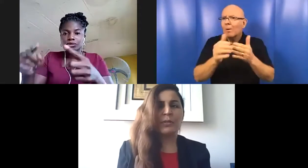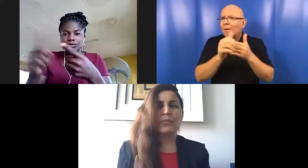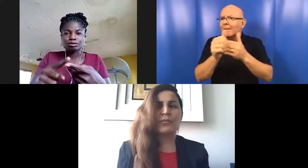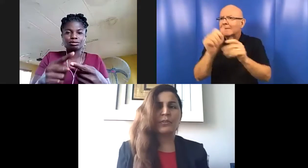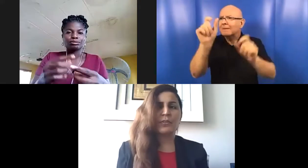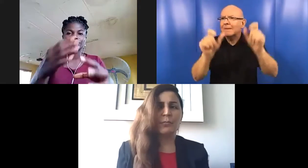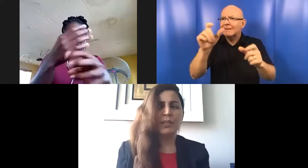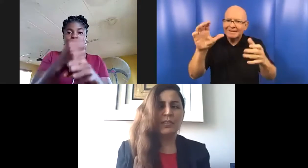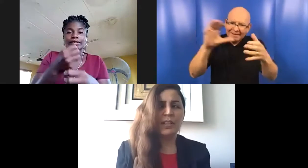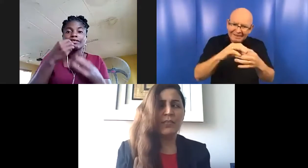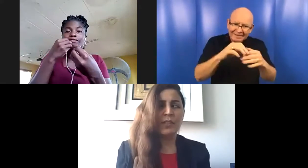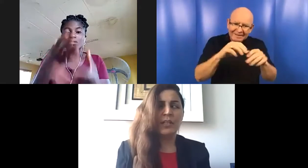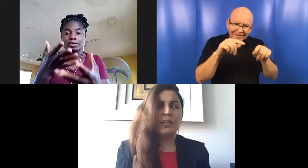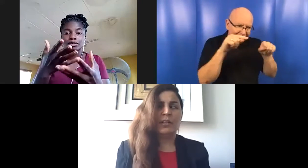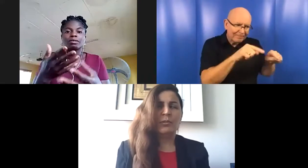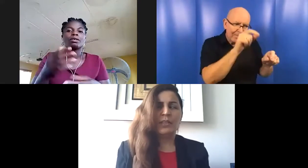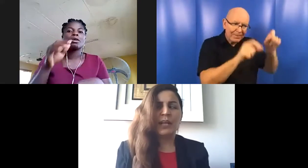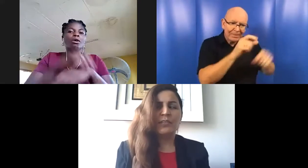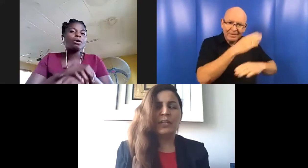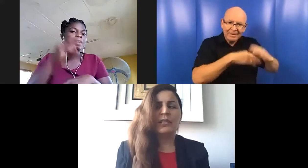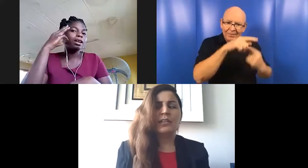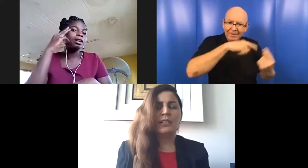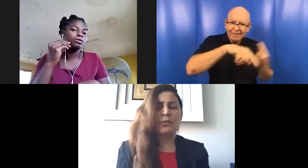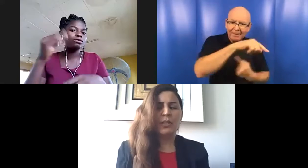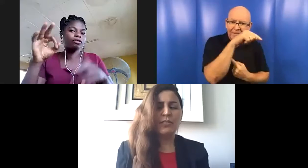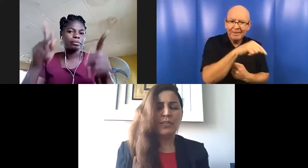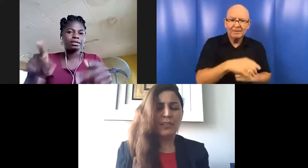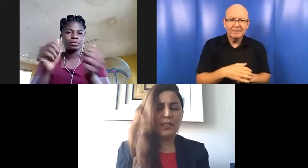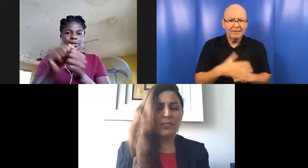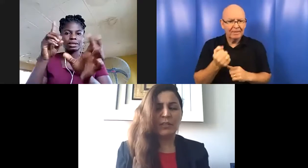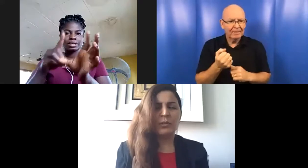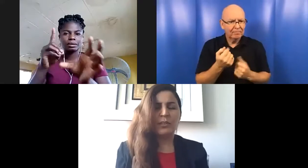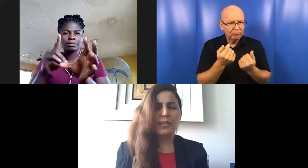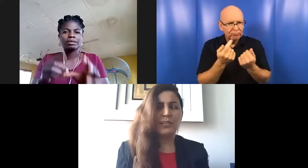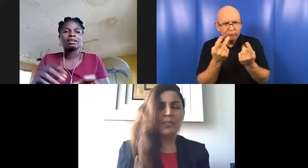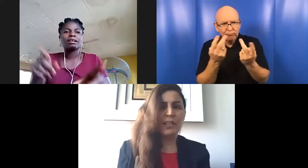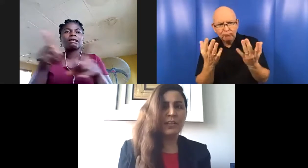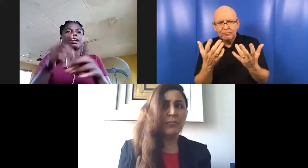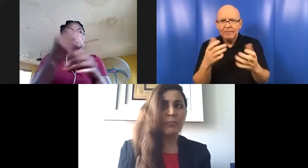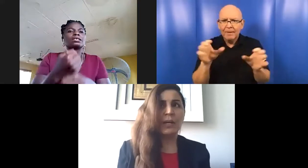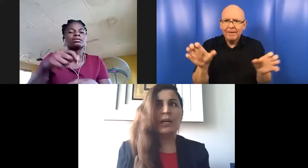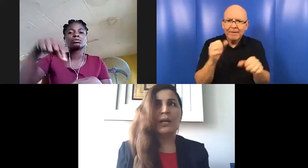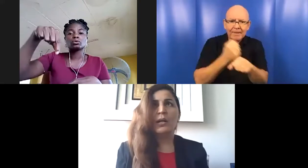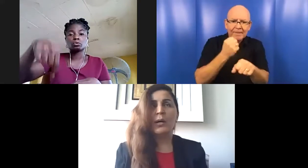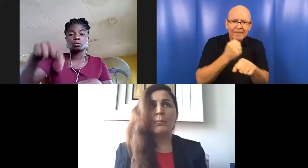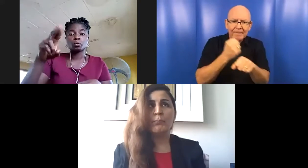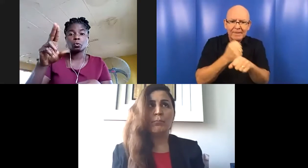experiences of persons with disabilities, including gathering quantitative and qualitative data.